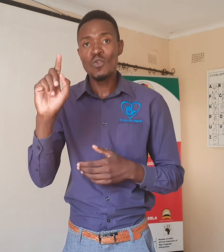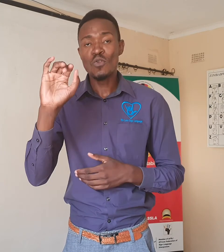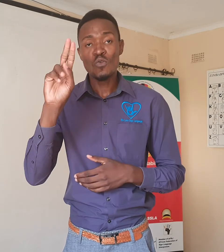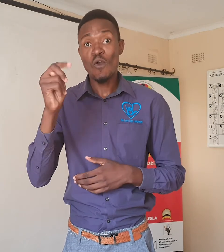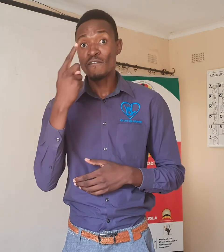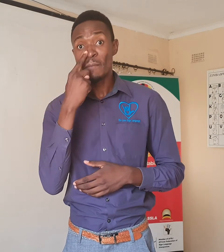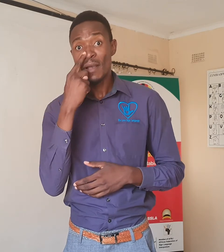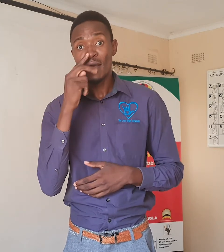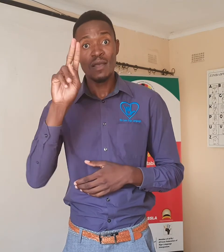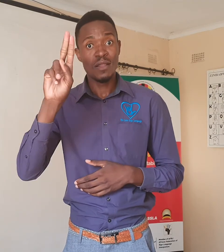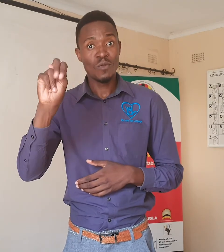or November.